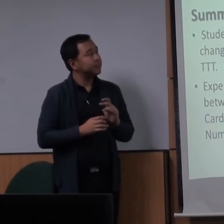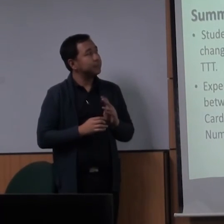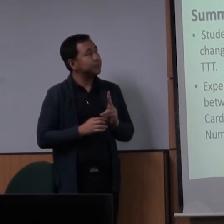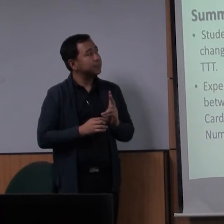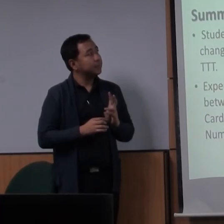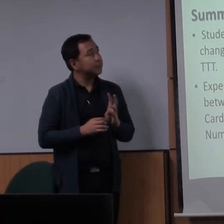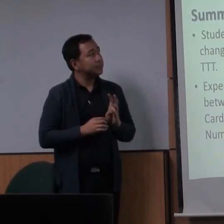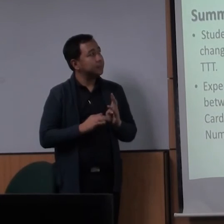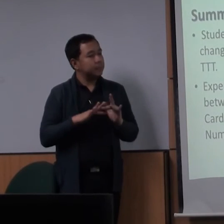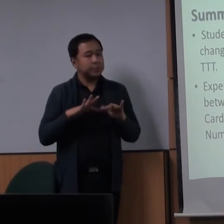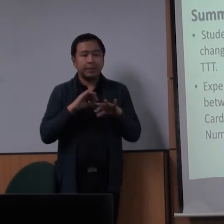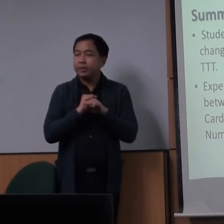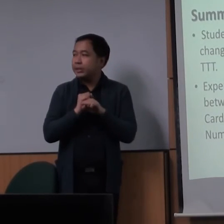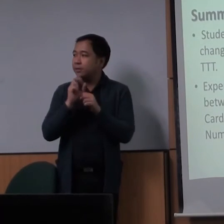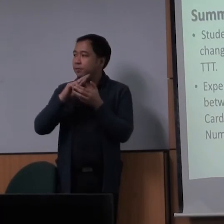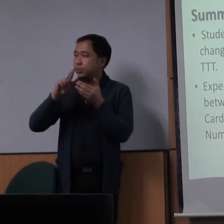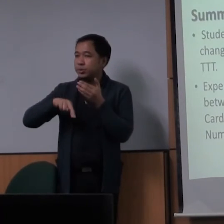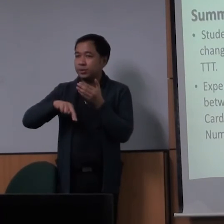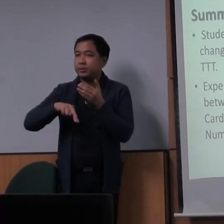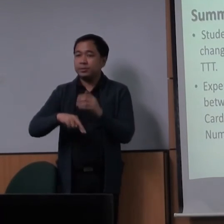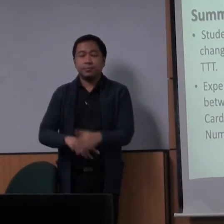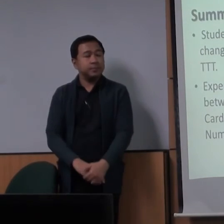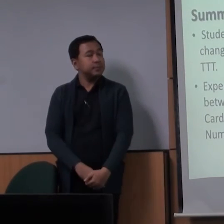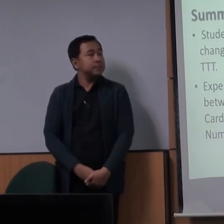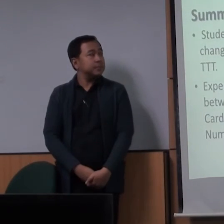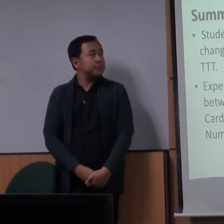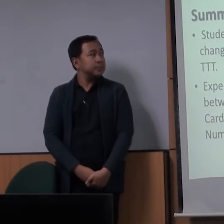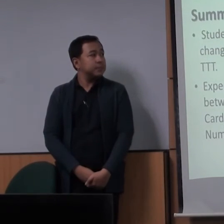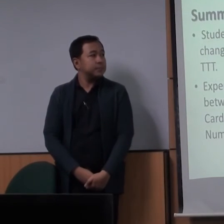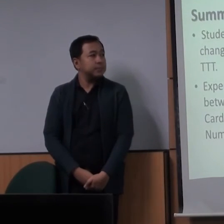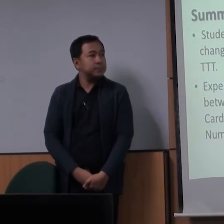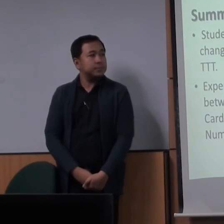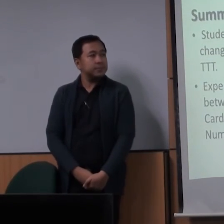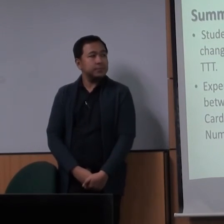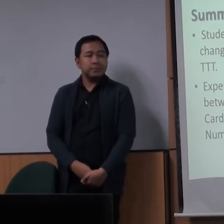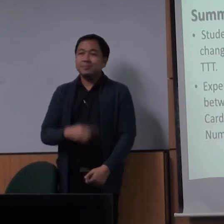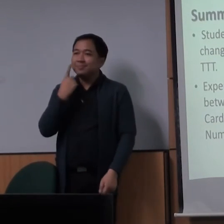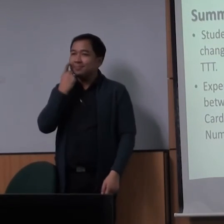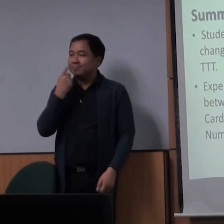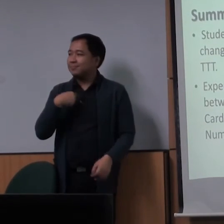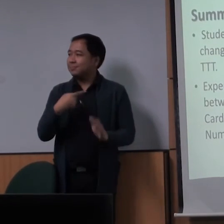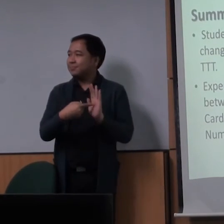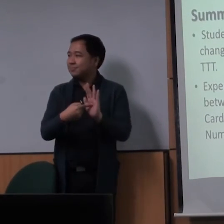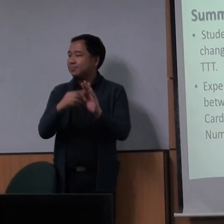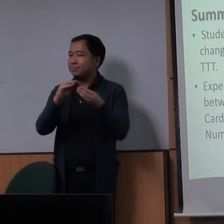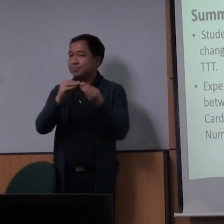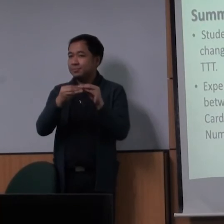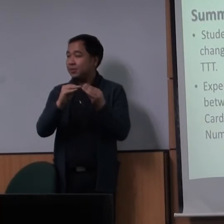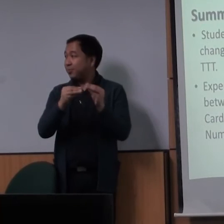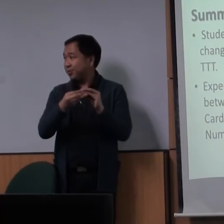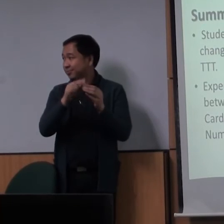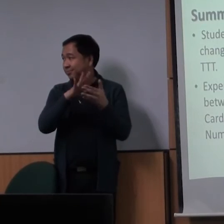Here's the summary of all the findings. So recently, I present yung numbers, but this